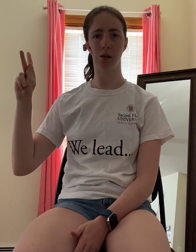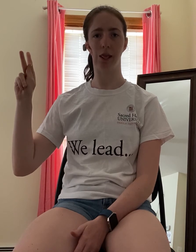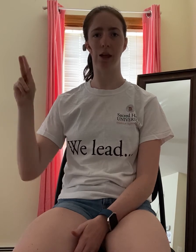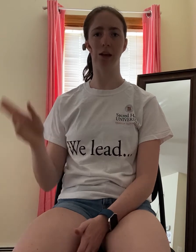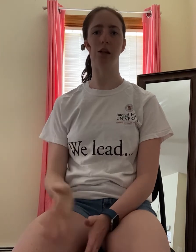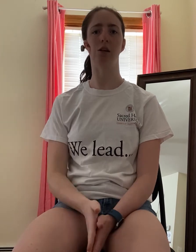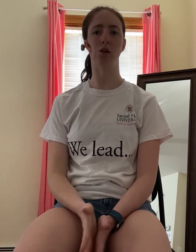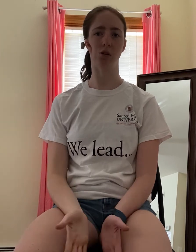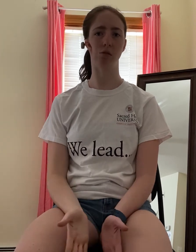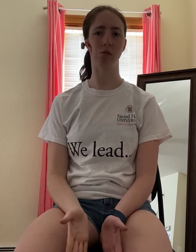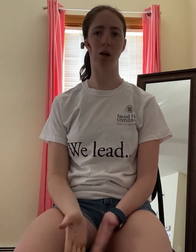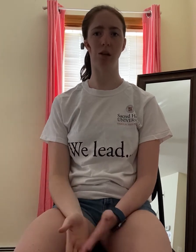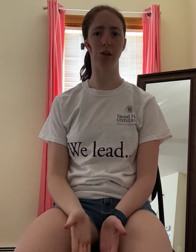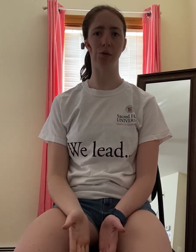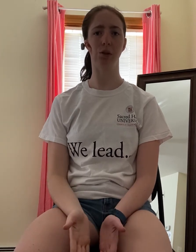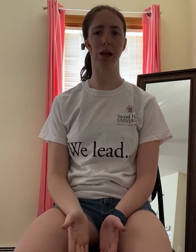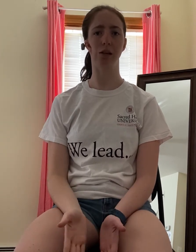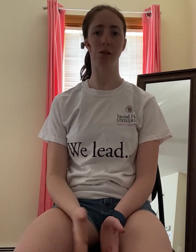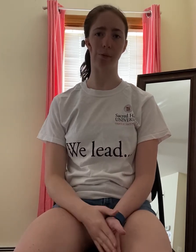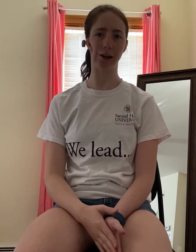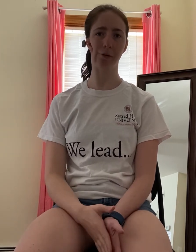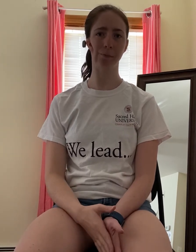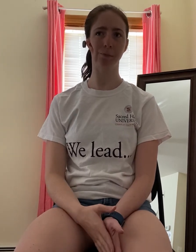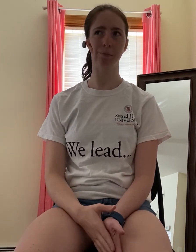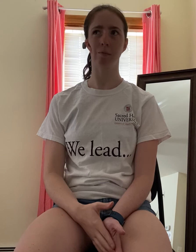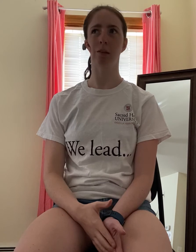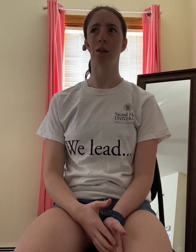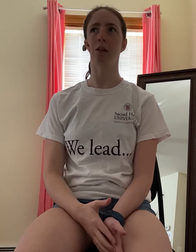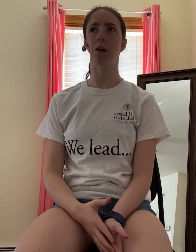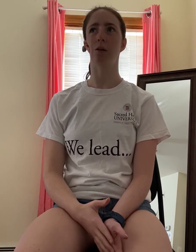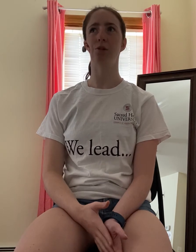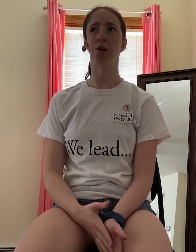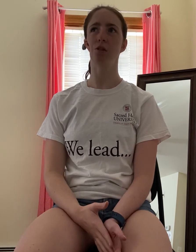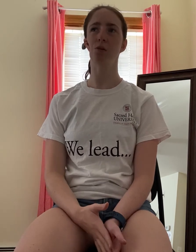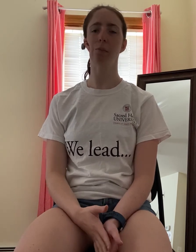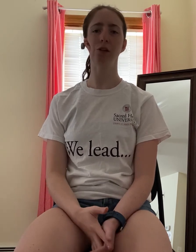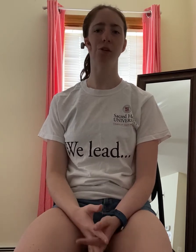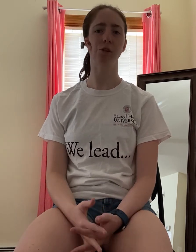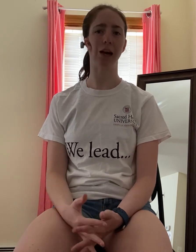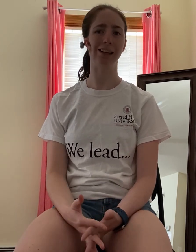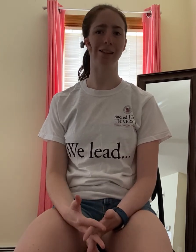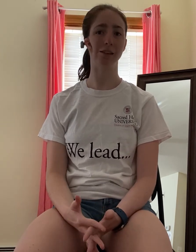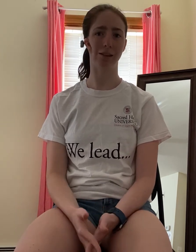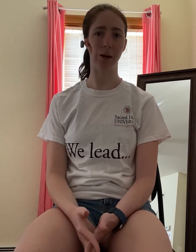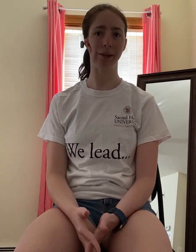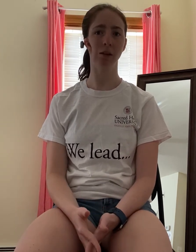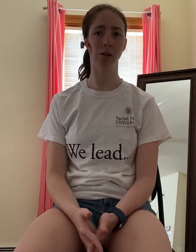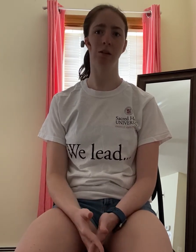And that can also denote that it's a double letter. So you also just want to make sure your signing isn't sloppy.